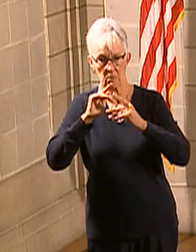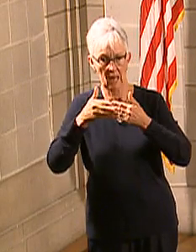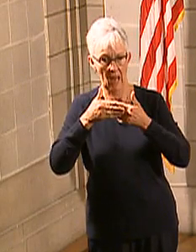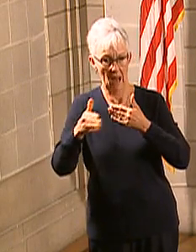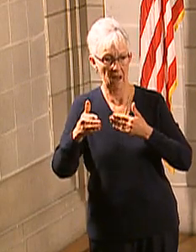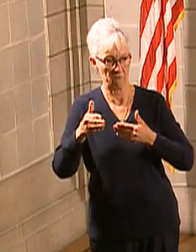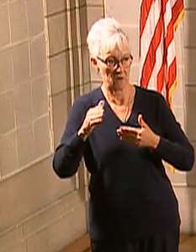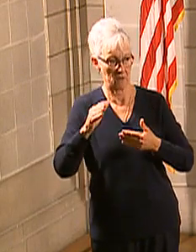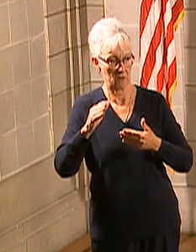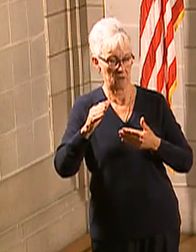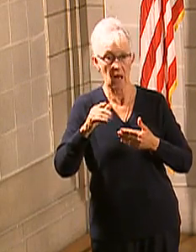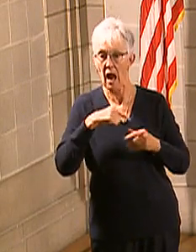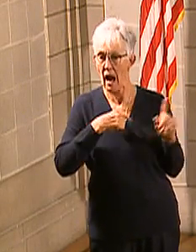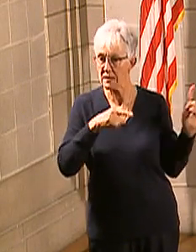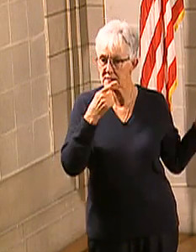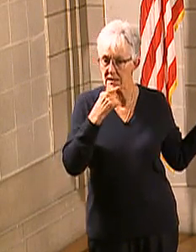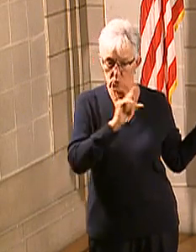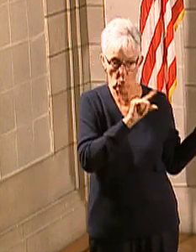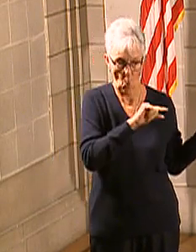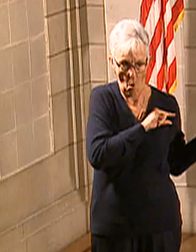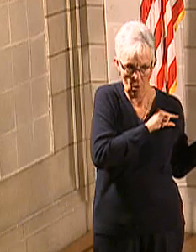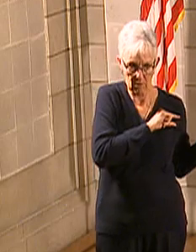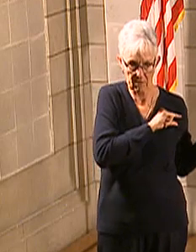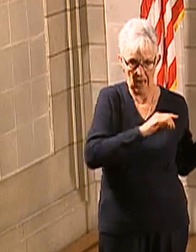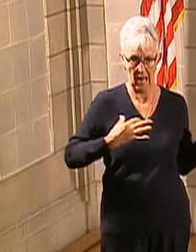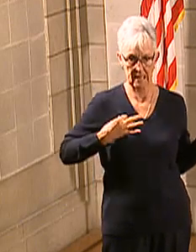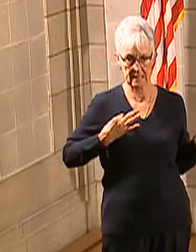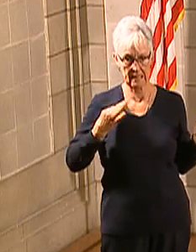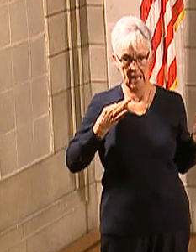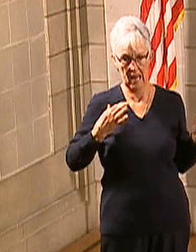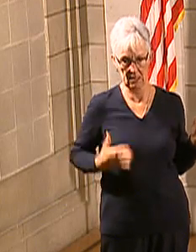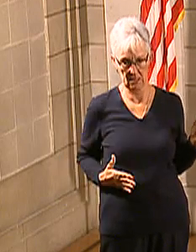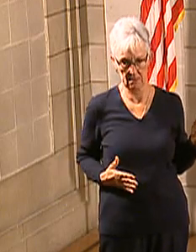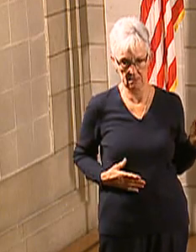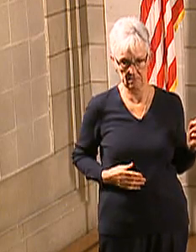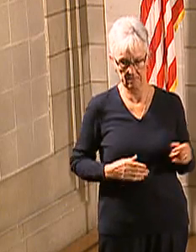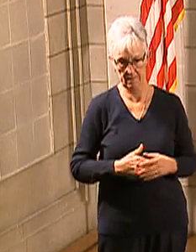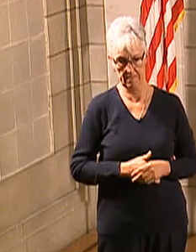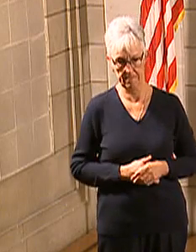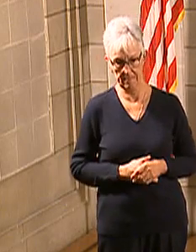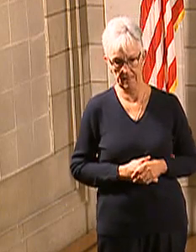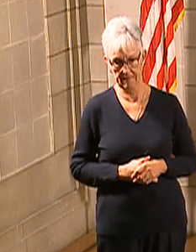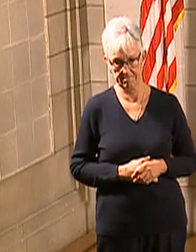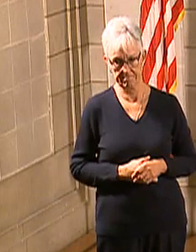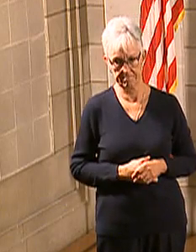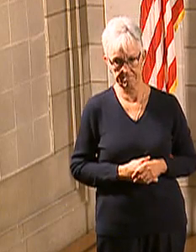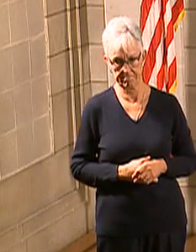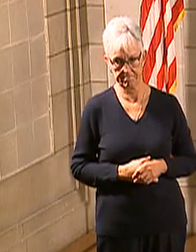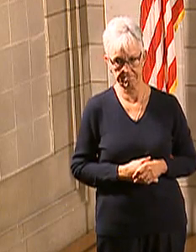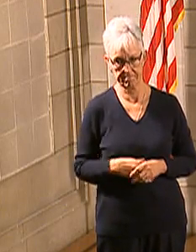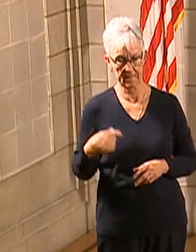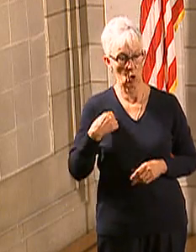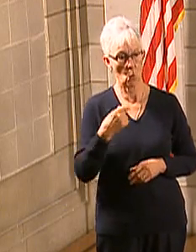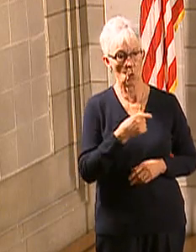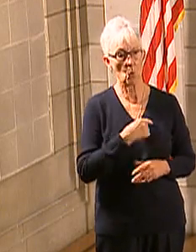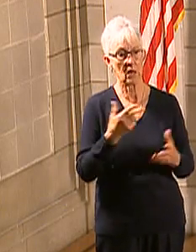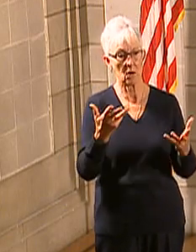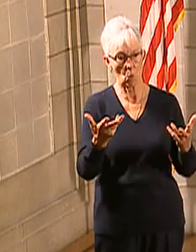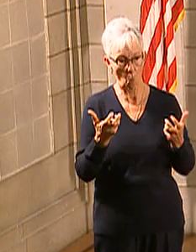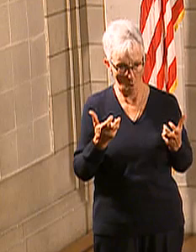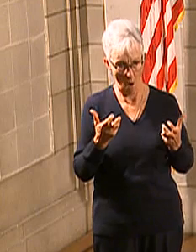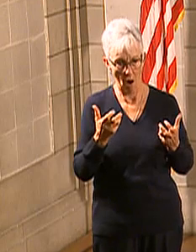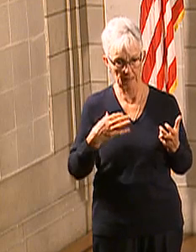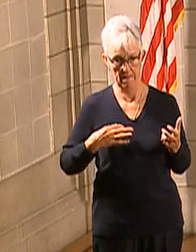No, all qualified candidates, Martha, so this is the difference. We are working to engage minorities and get them